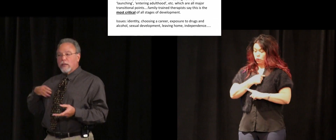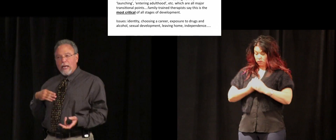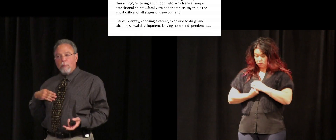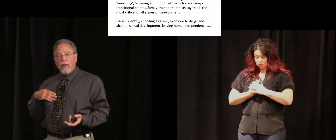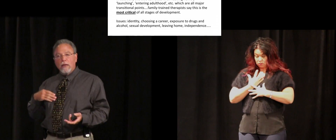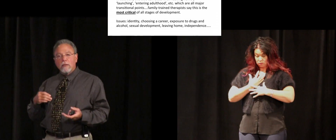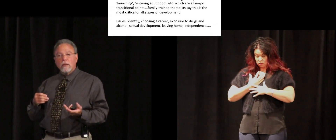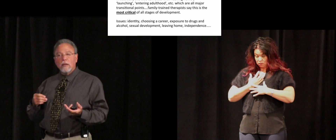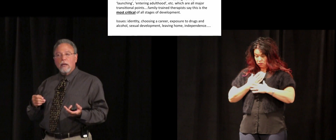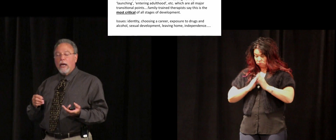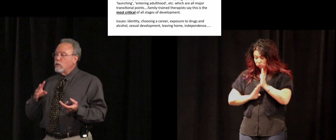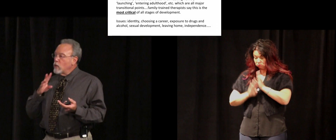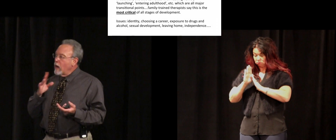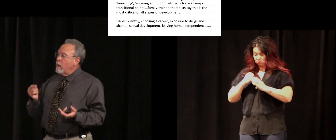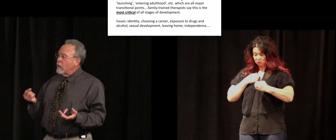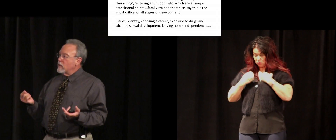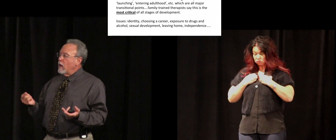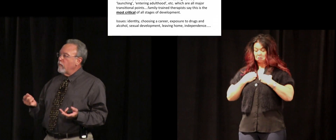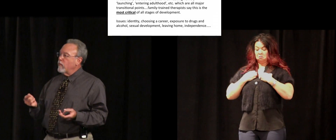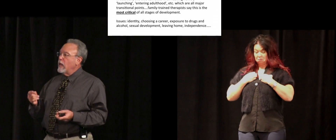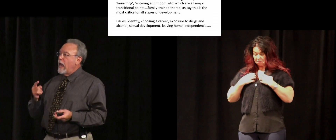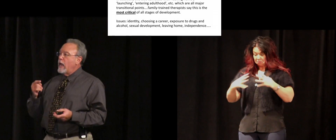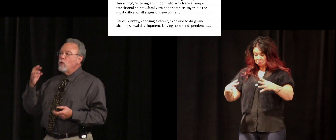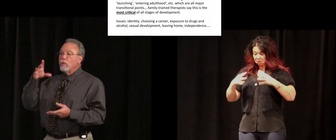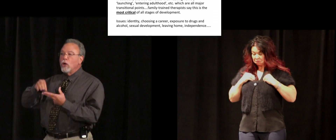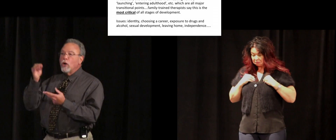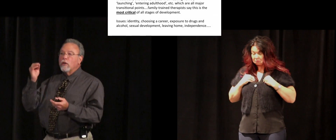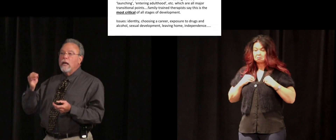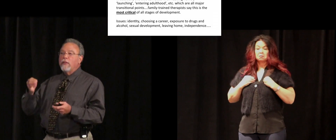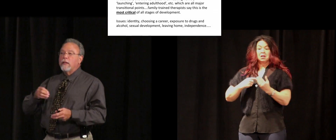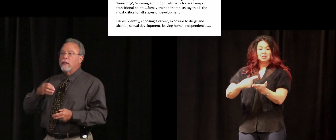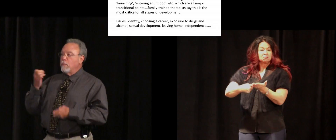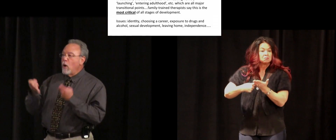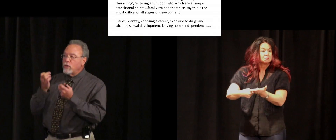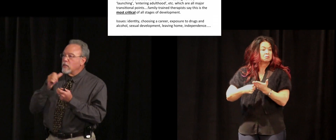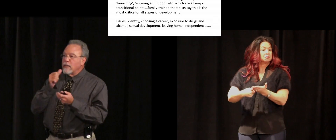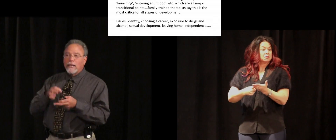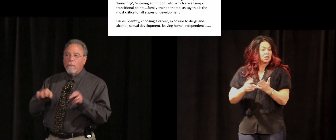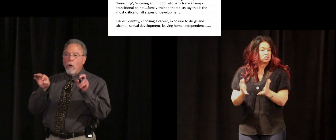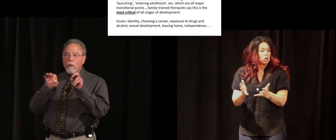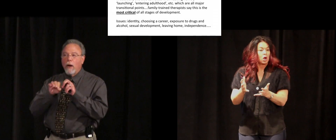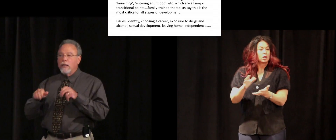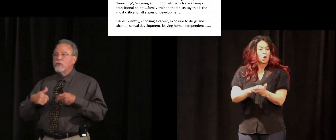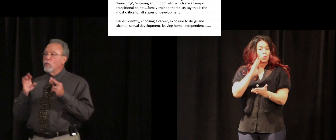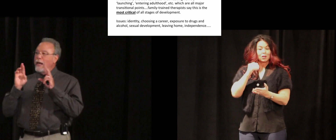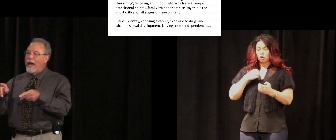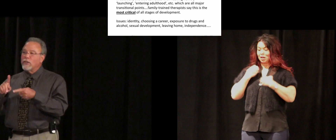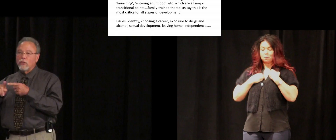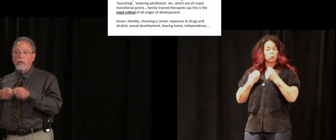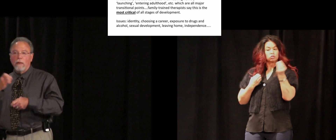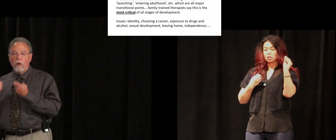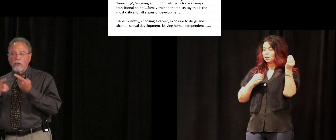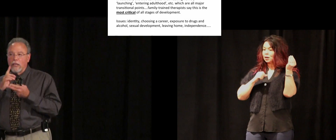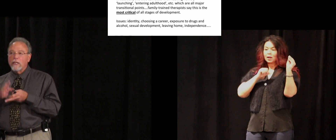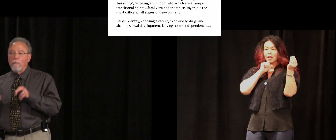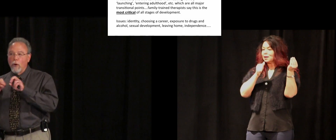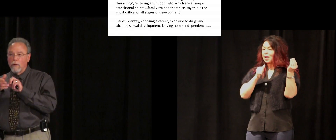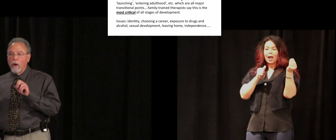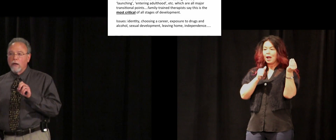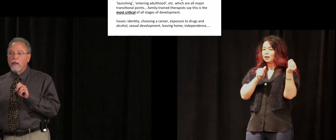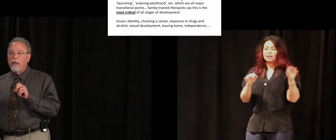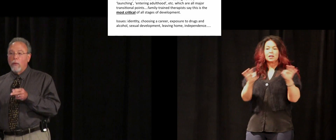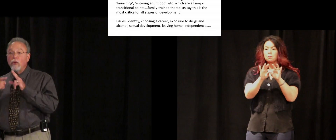and days and days and days. So my second or third year of running the summer program, I thought, what the heck, let's see what happens. I opened up the